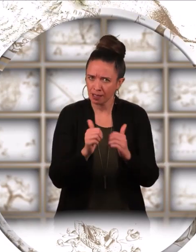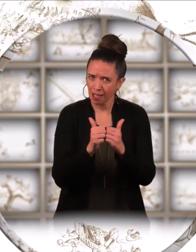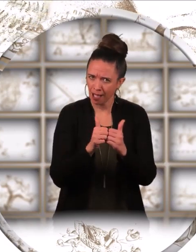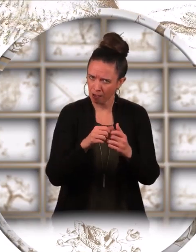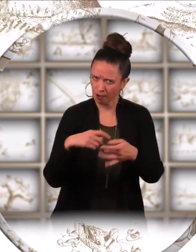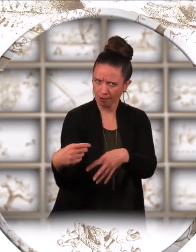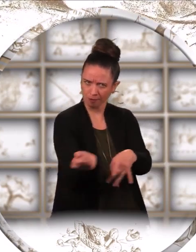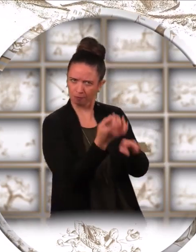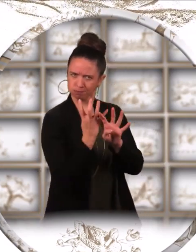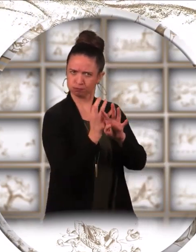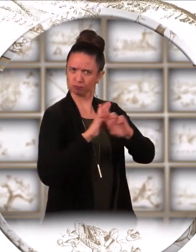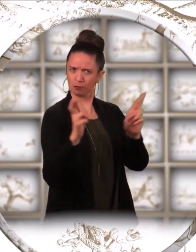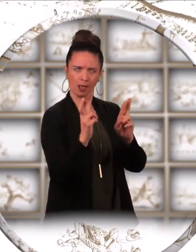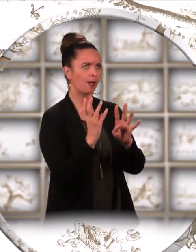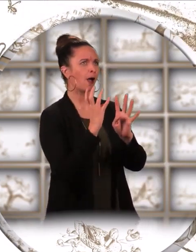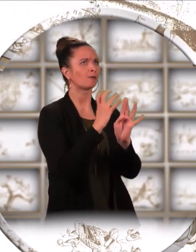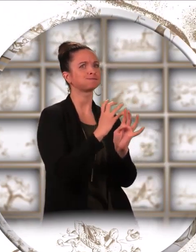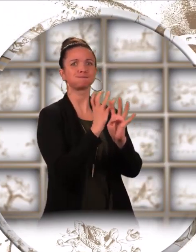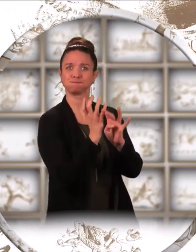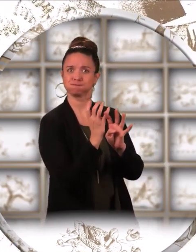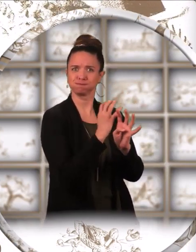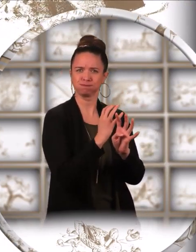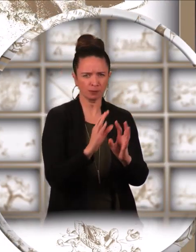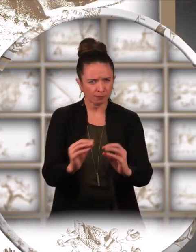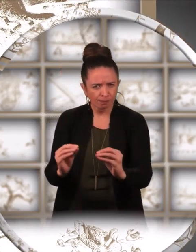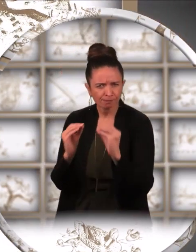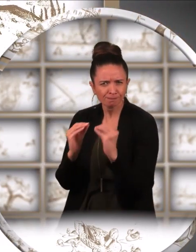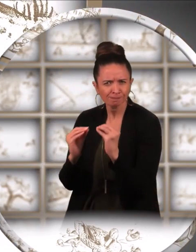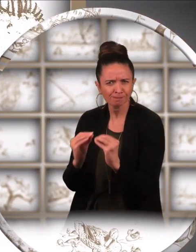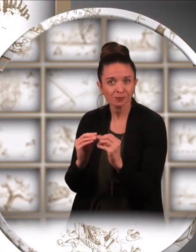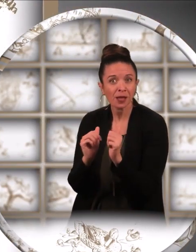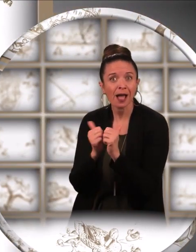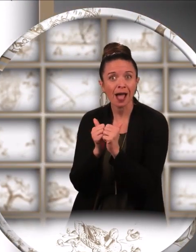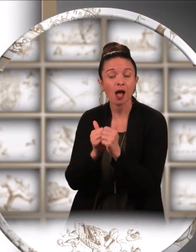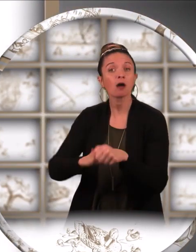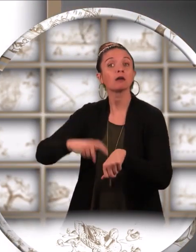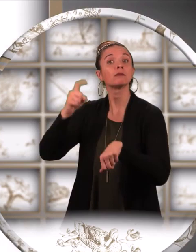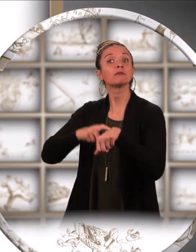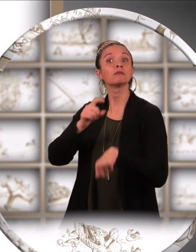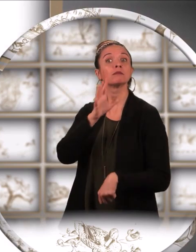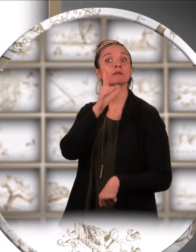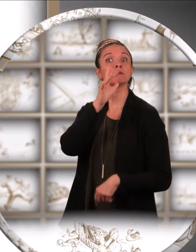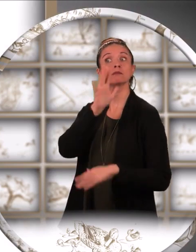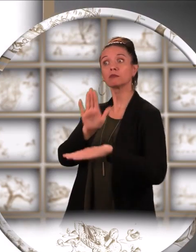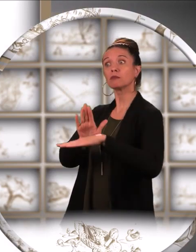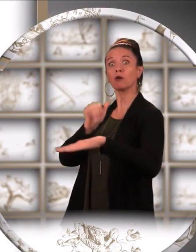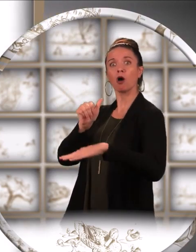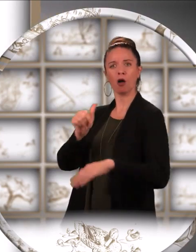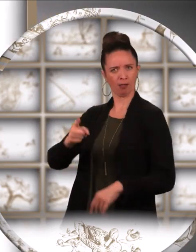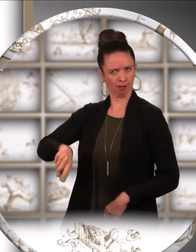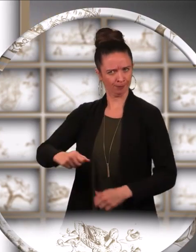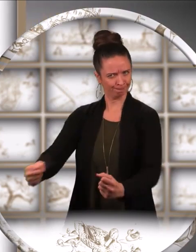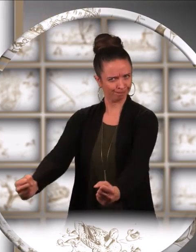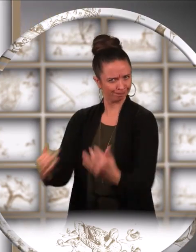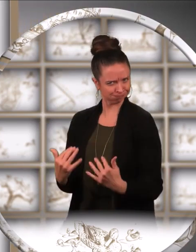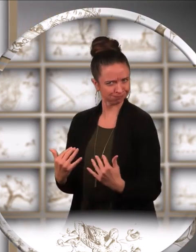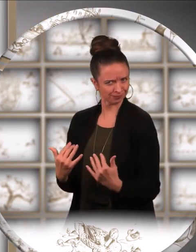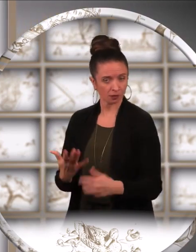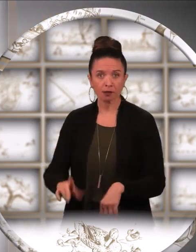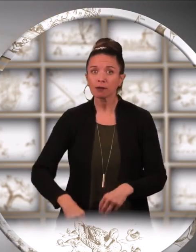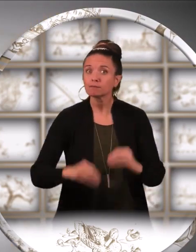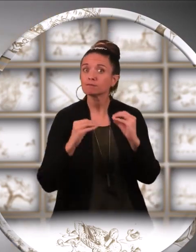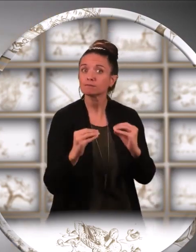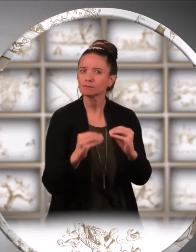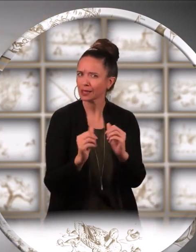She taught them to walk in a line, to come when they were called, and to keep a safe distance